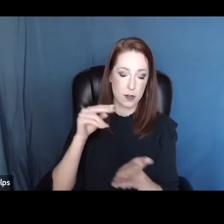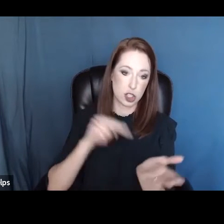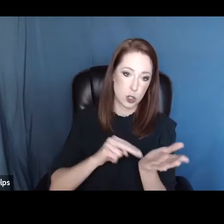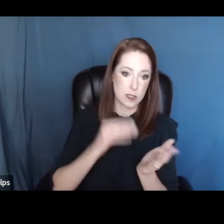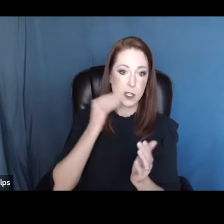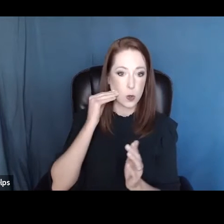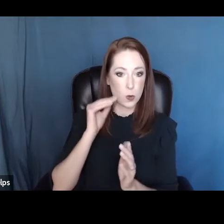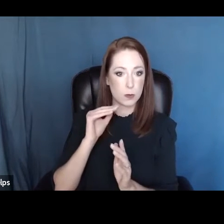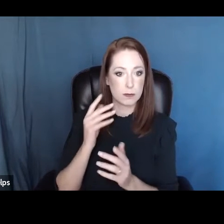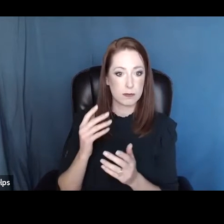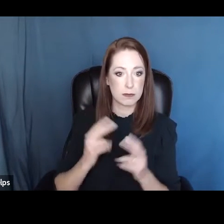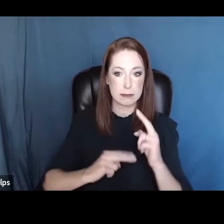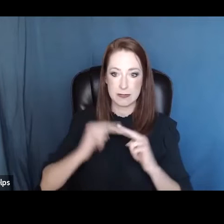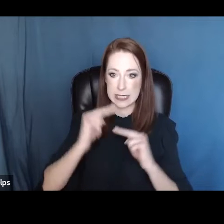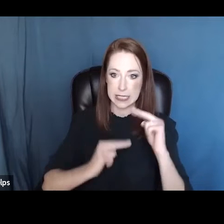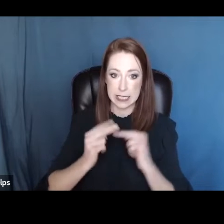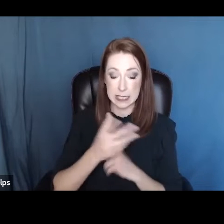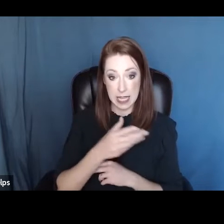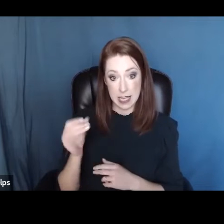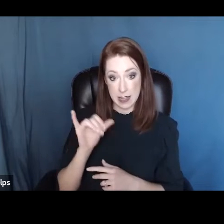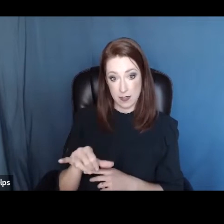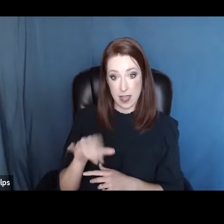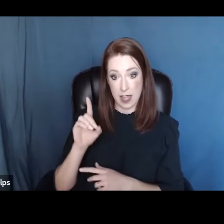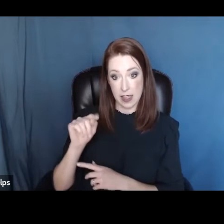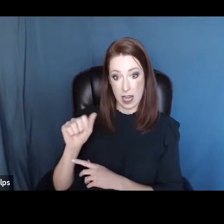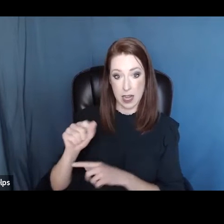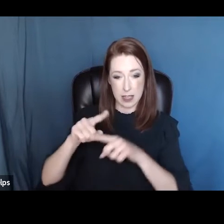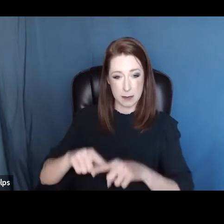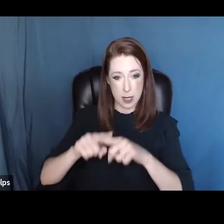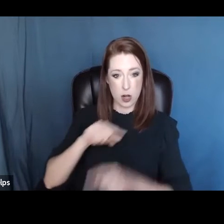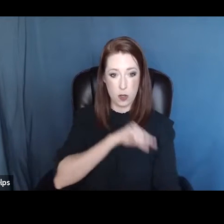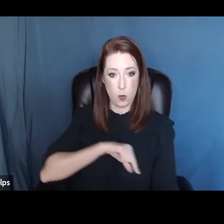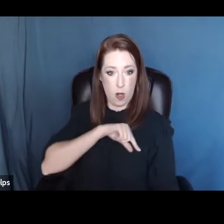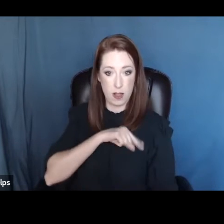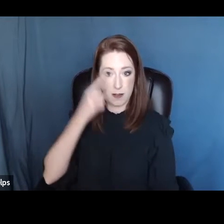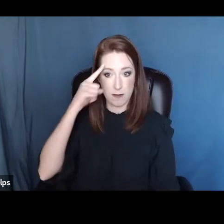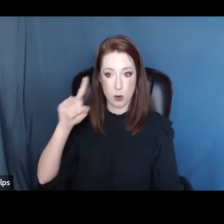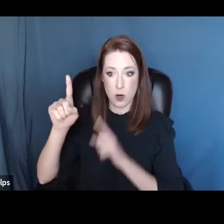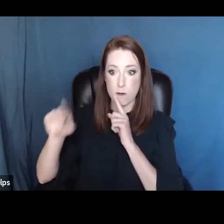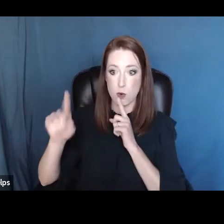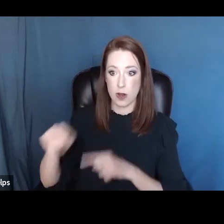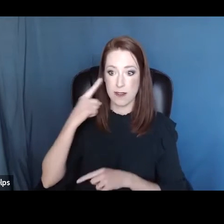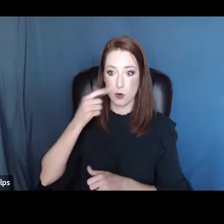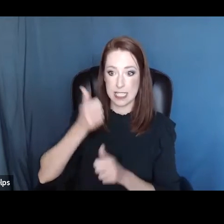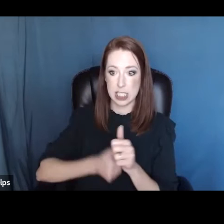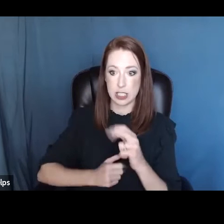facilities. And this data is also dependent on the quality of reporting of each facility.